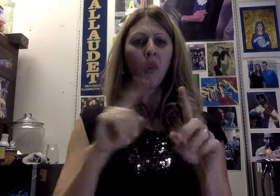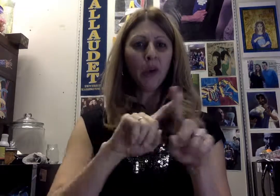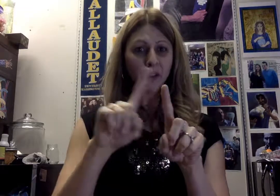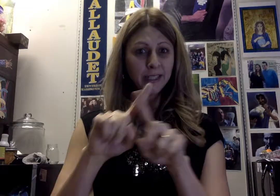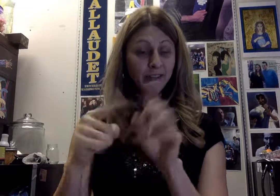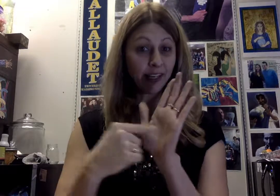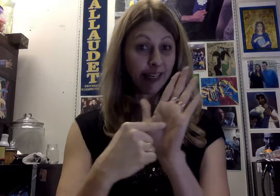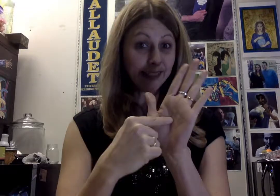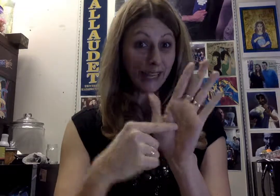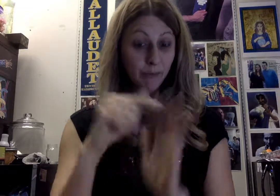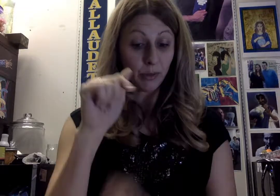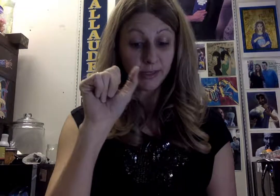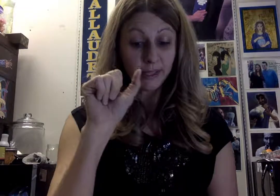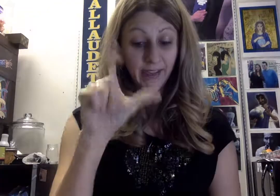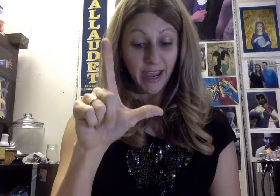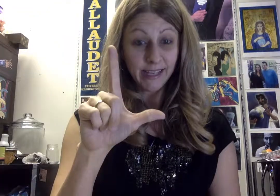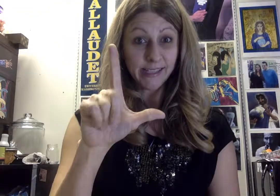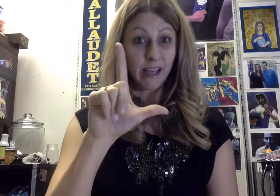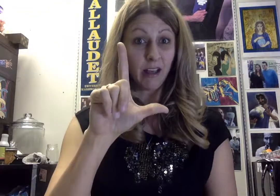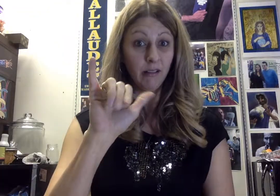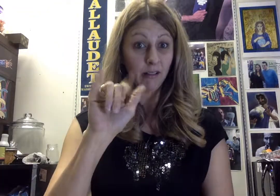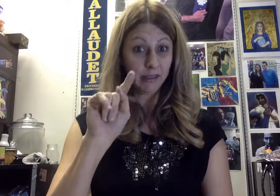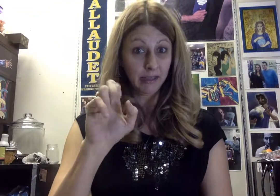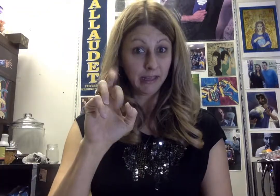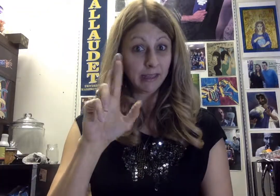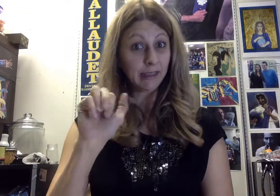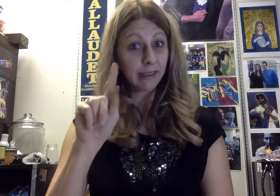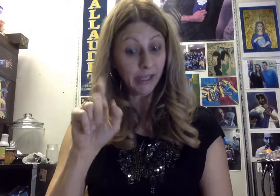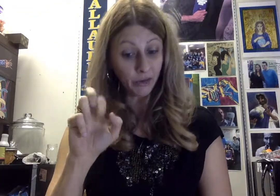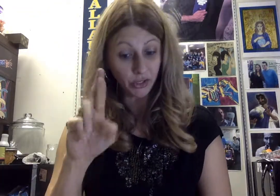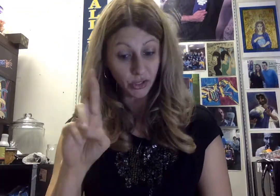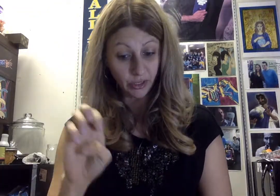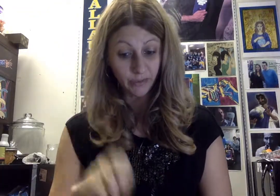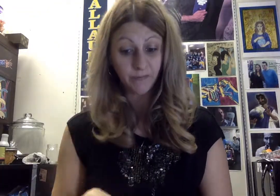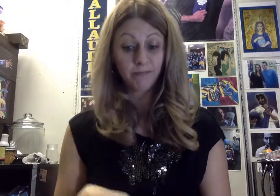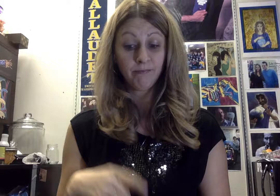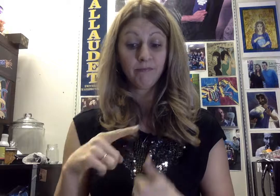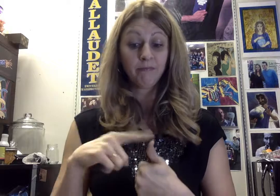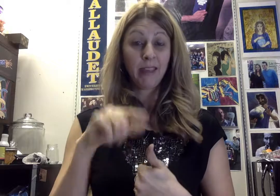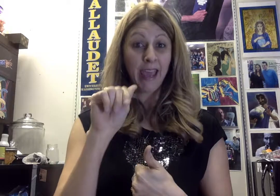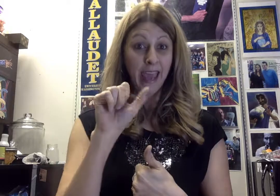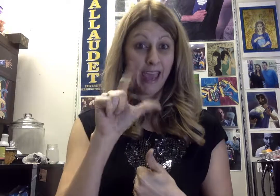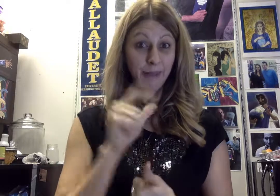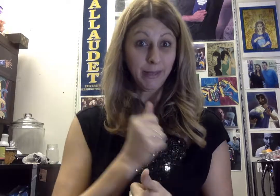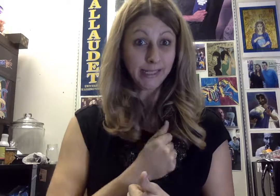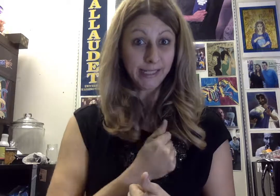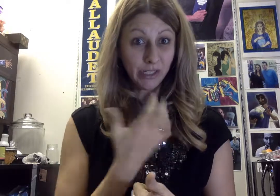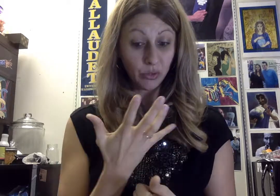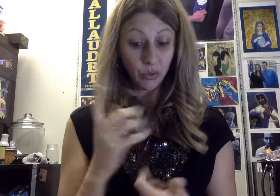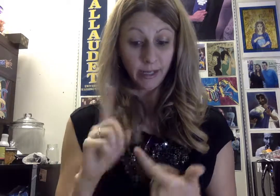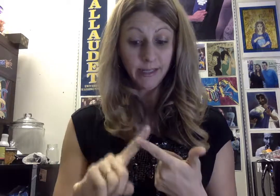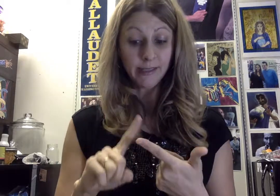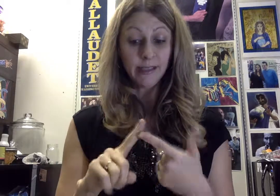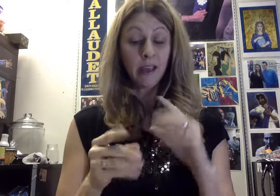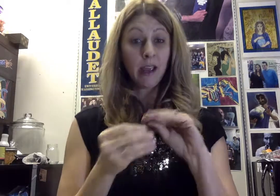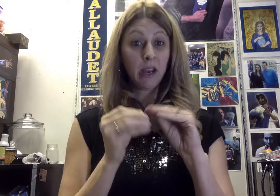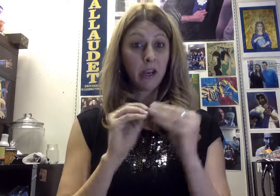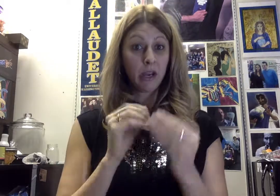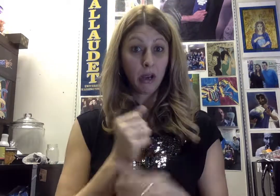What are different examples of ASL literature? ABC stories,